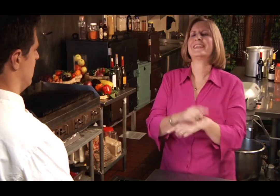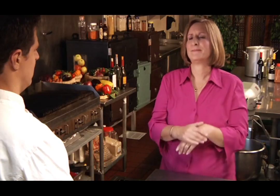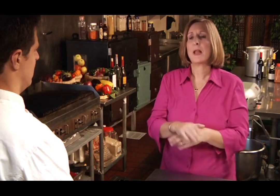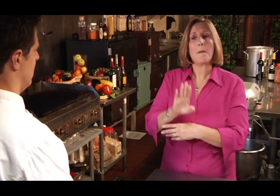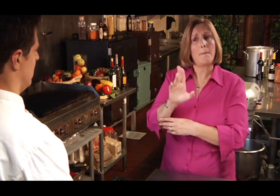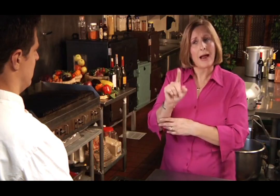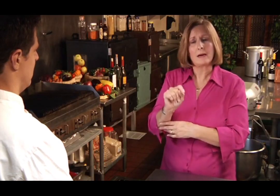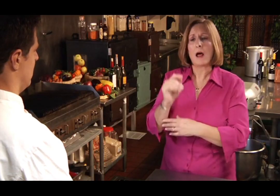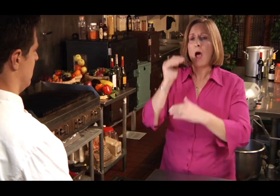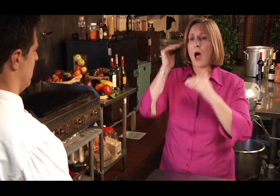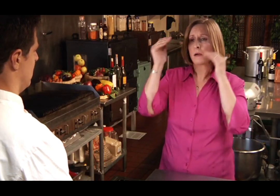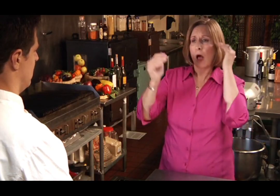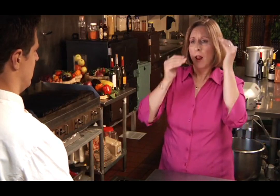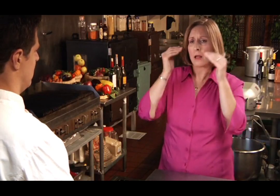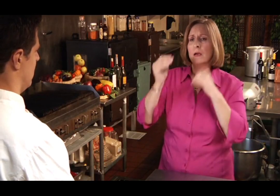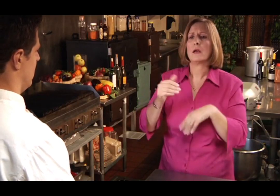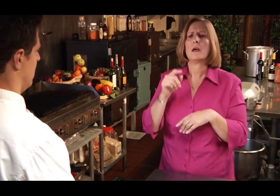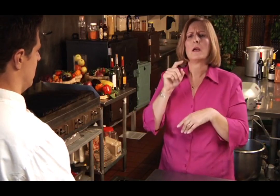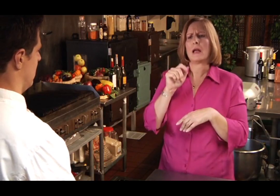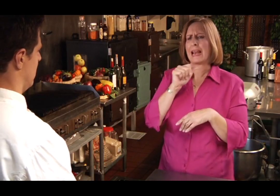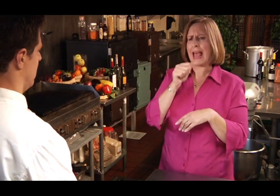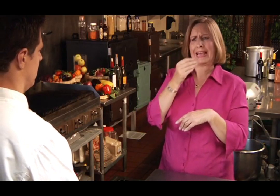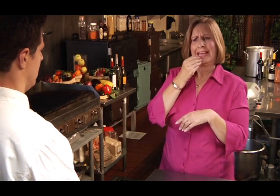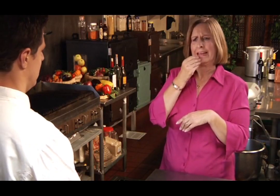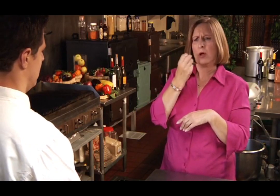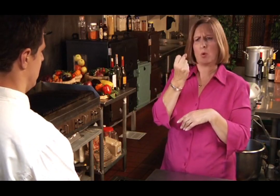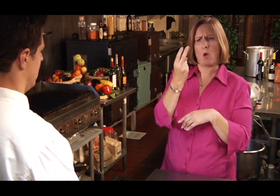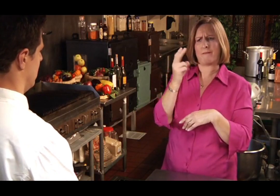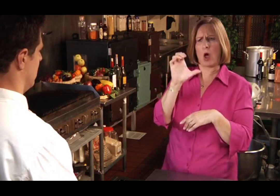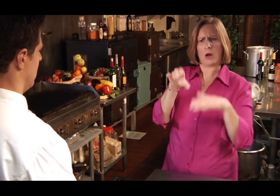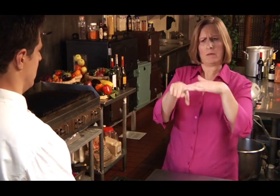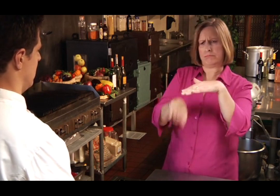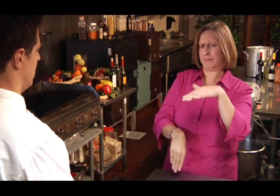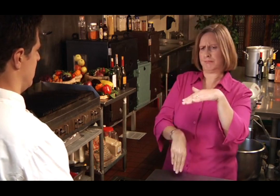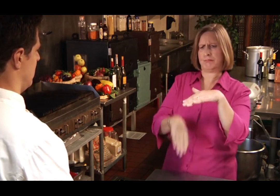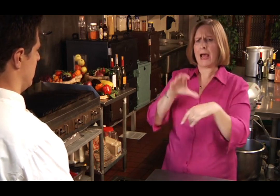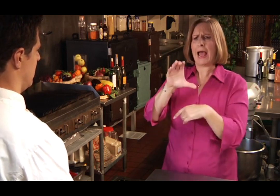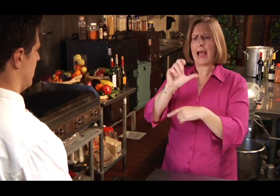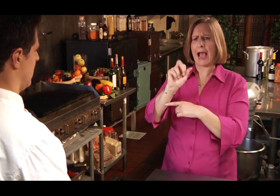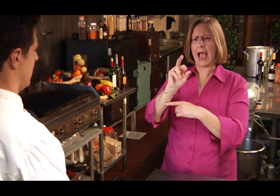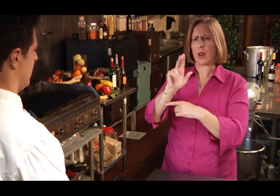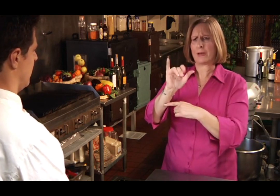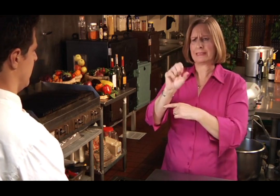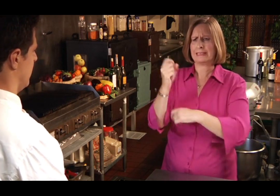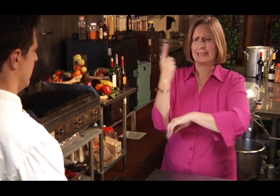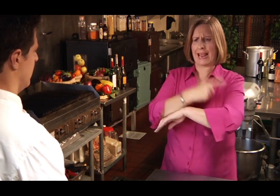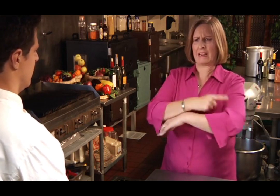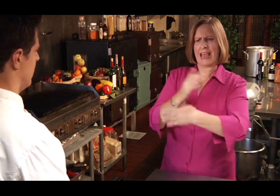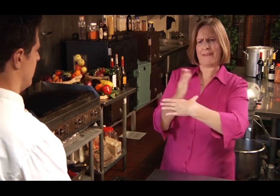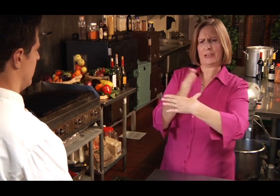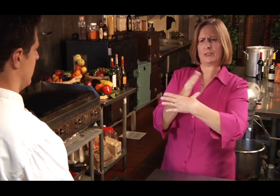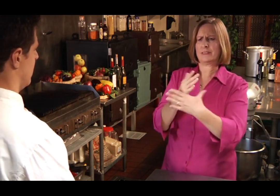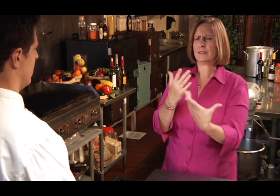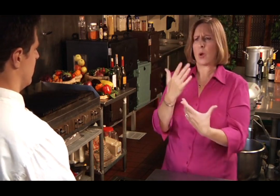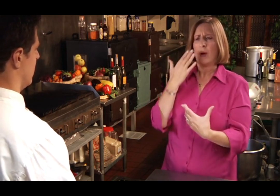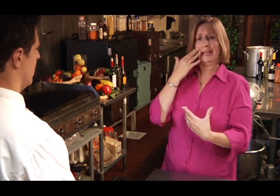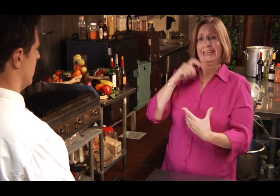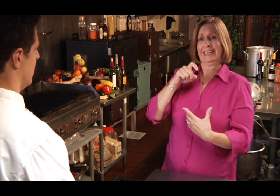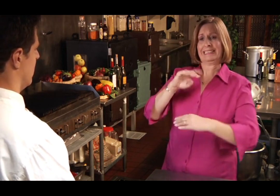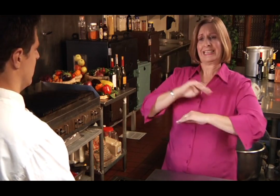That's right, but adults should not eat less than 1,200 calories per day on average in order to meet